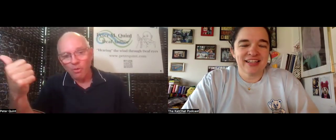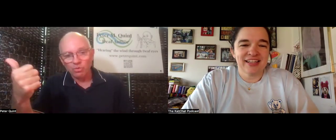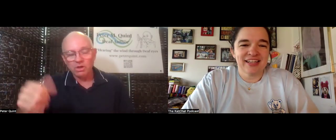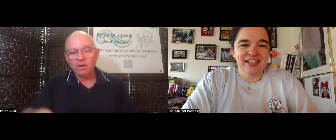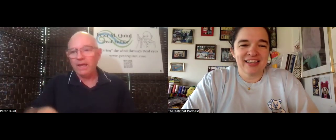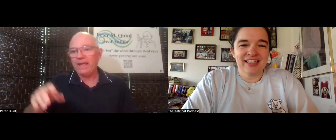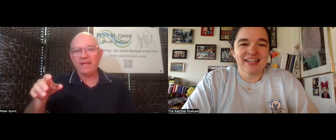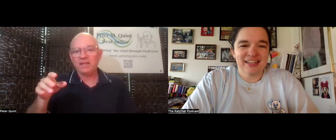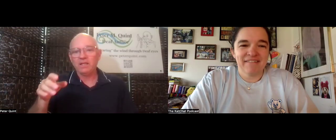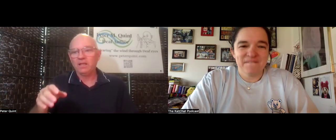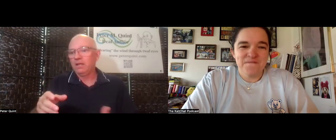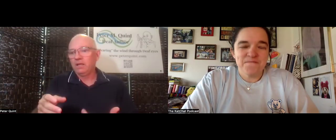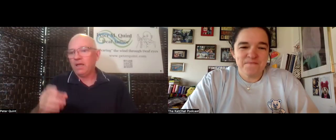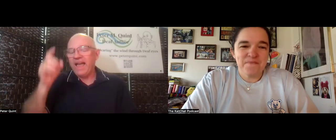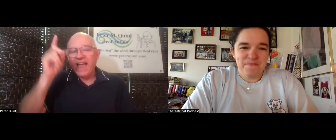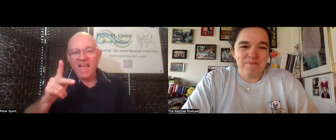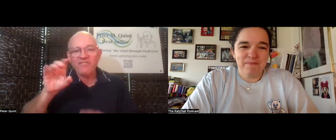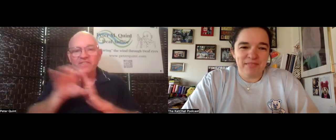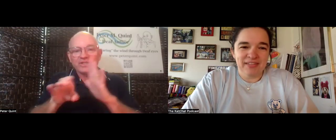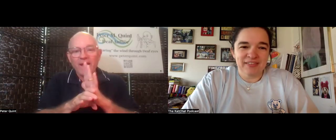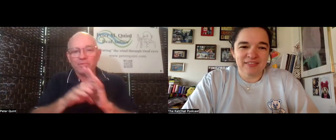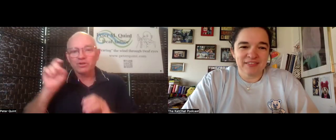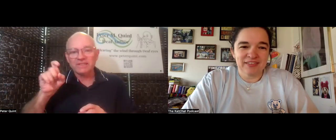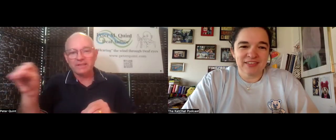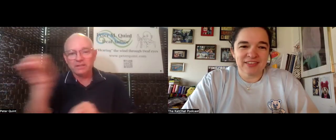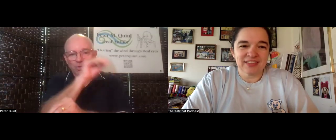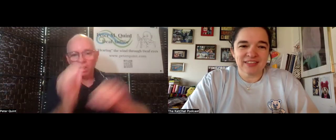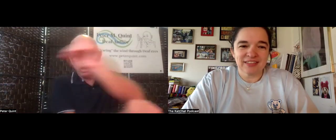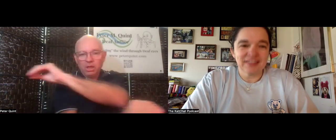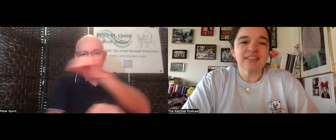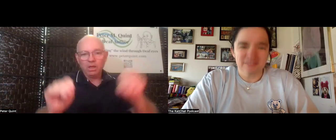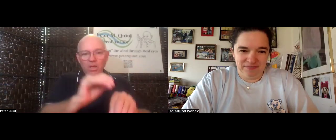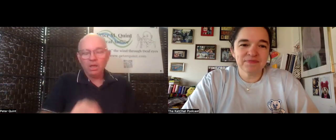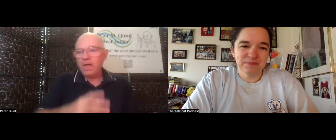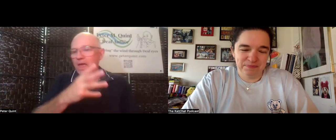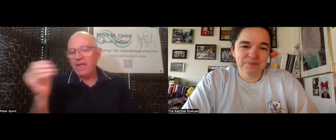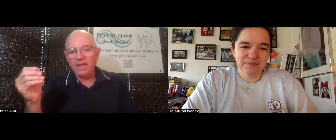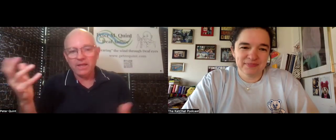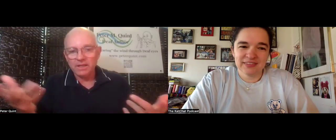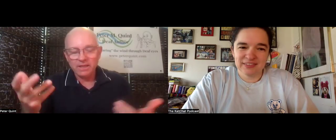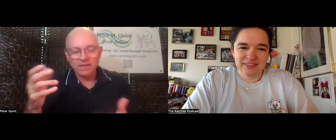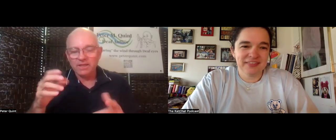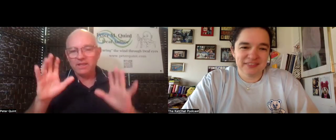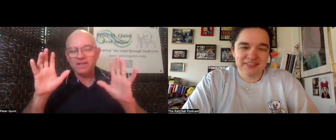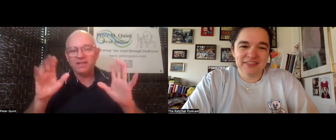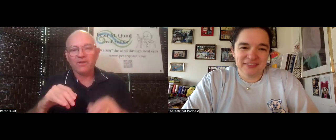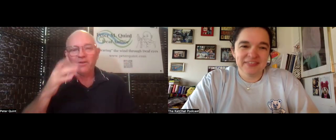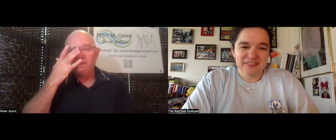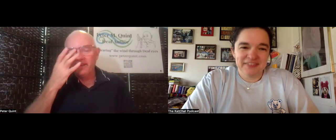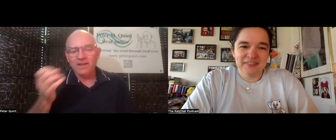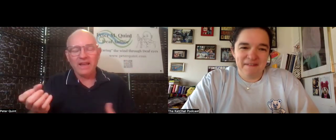it, and half of the chapters needed to, and